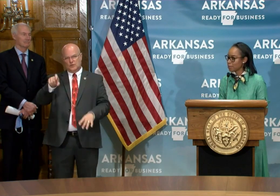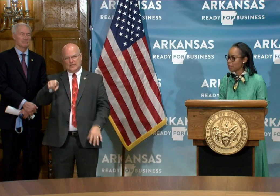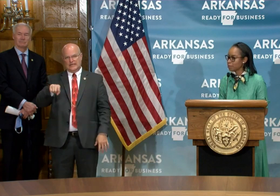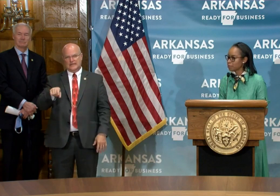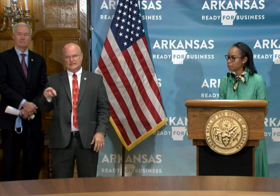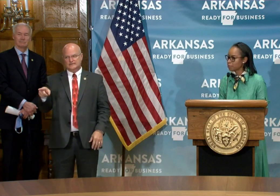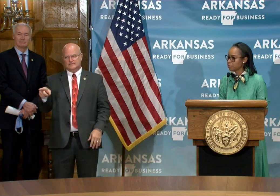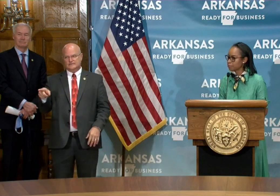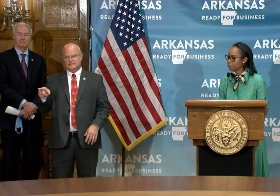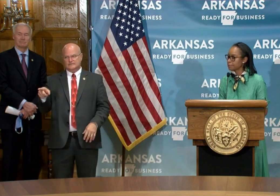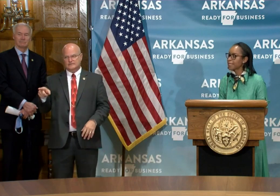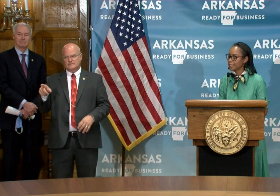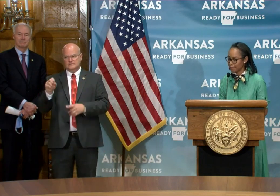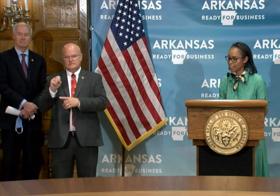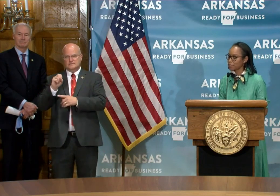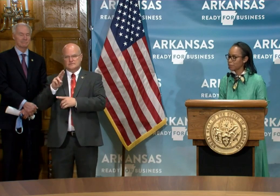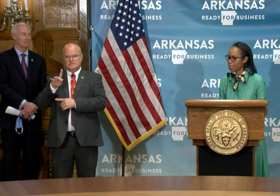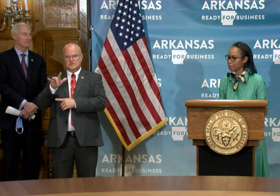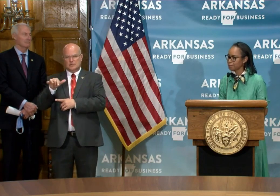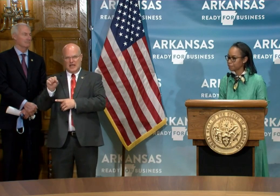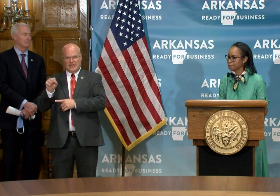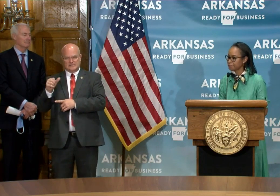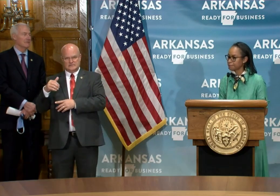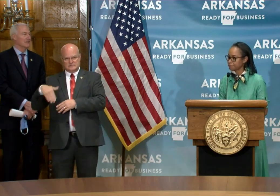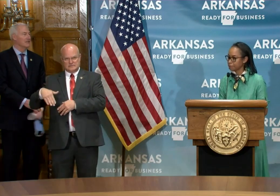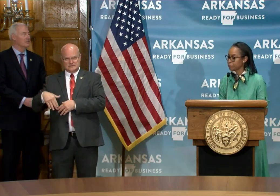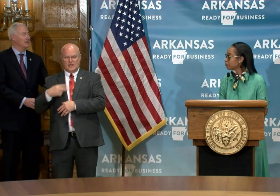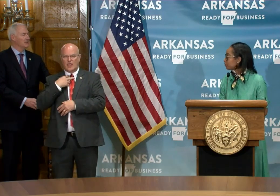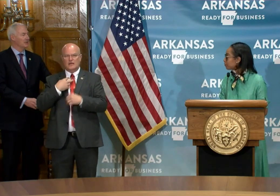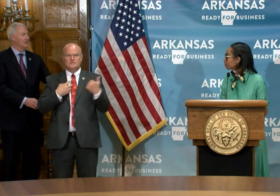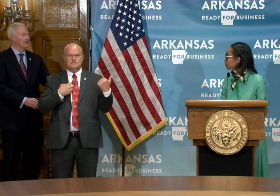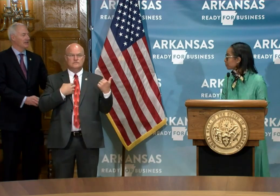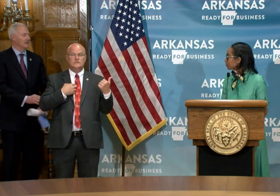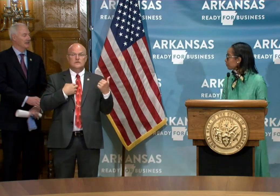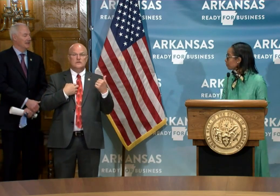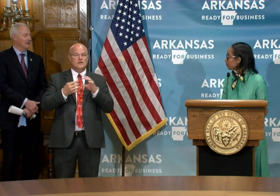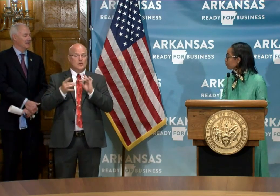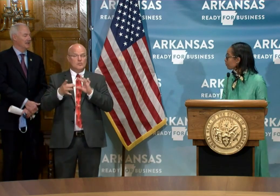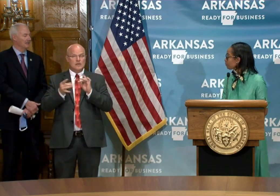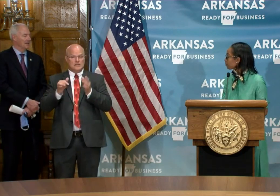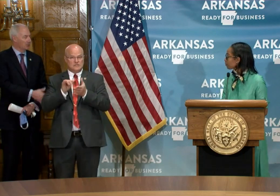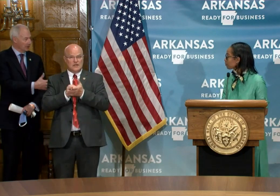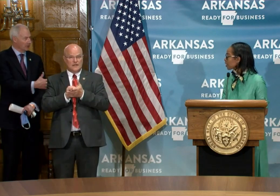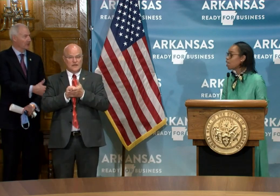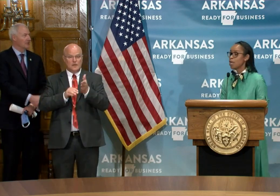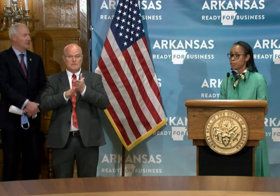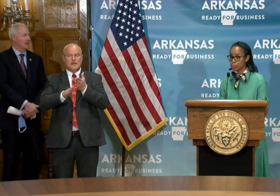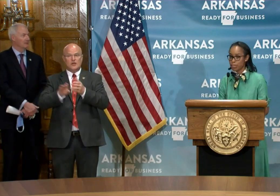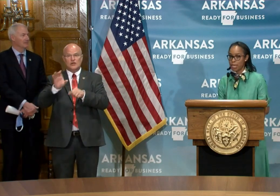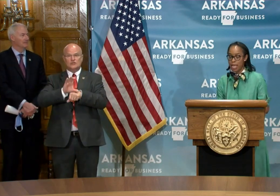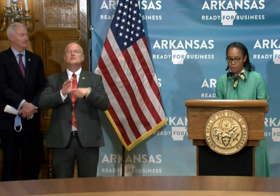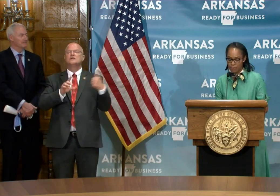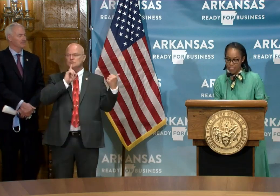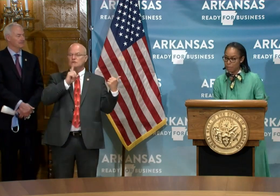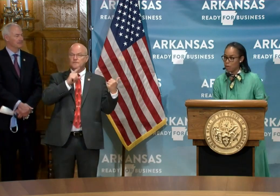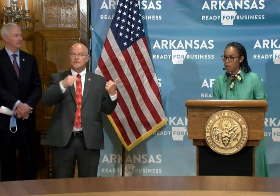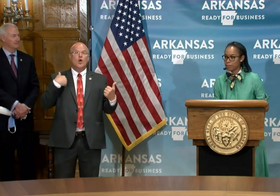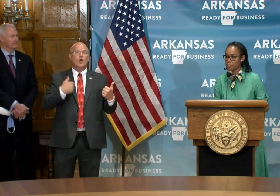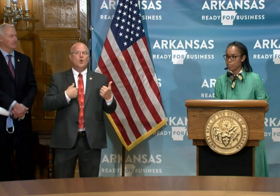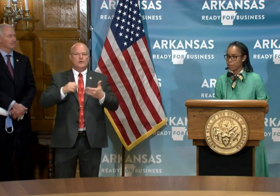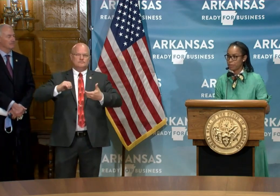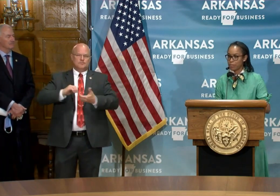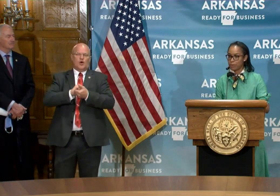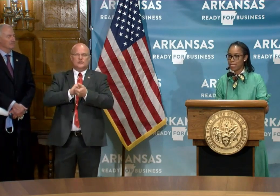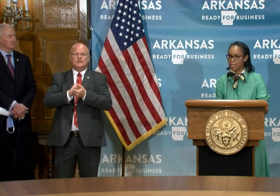tests. Supplies have been, That's correct. Did you mention the minority churches? Sure. We've been